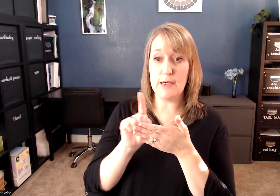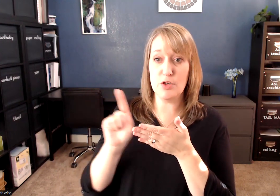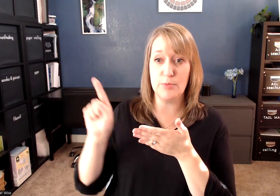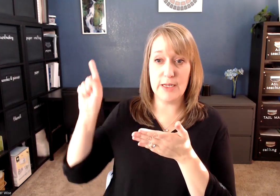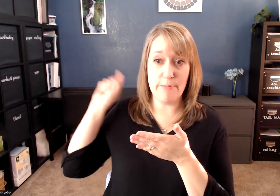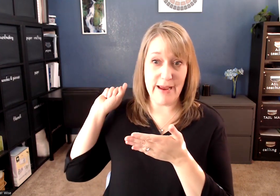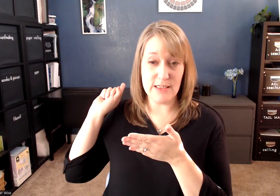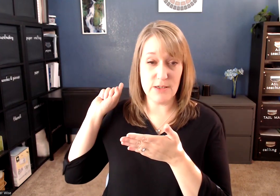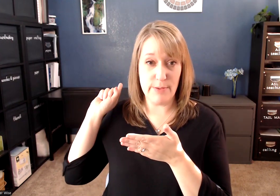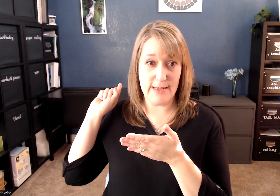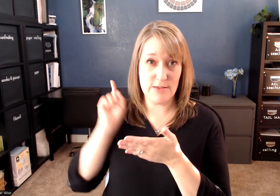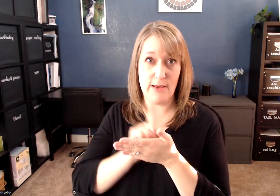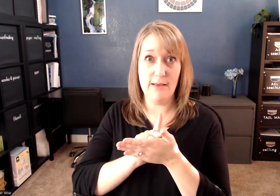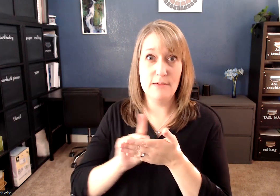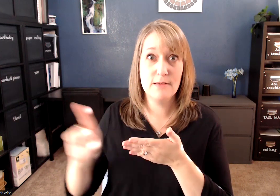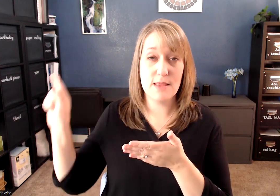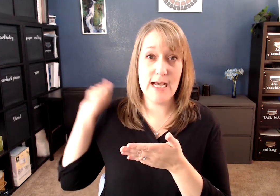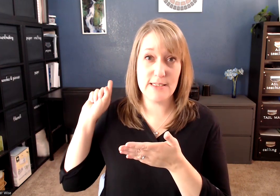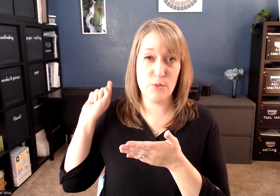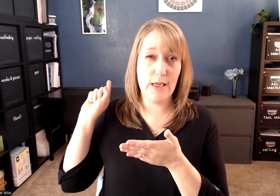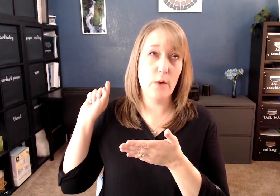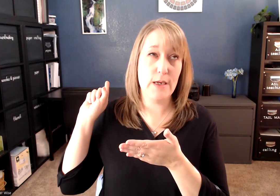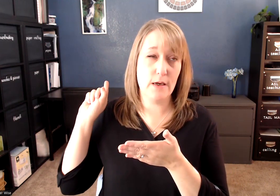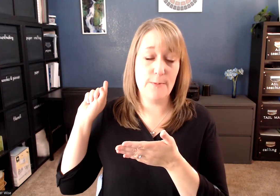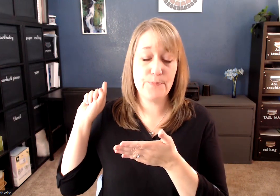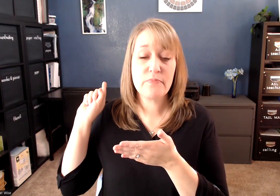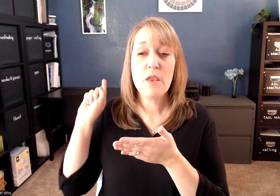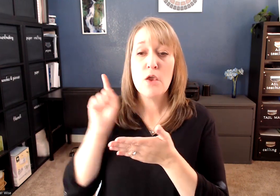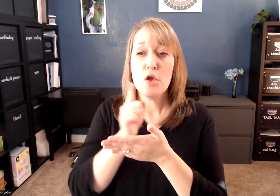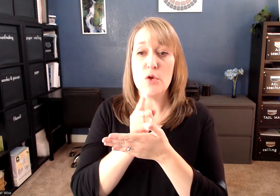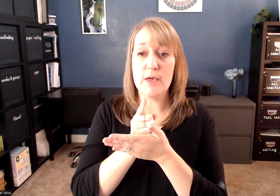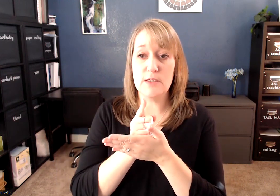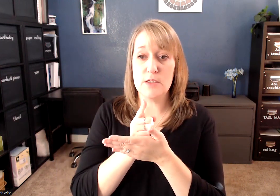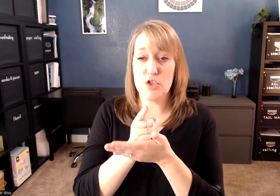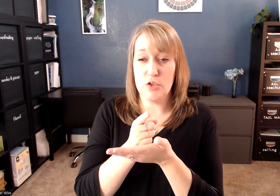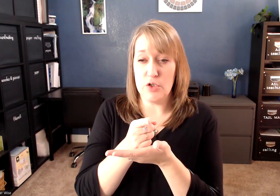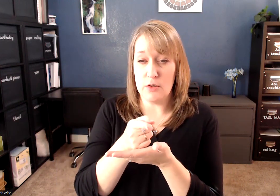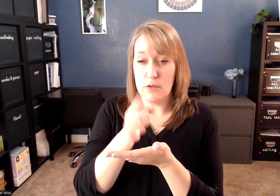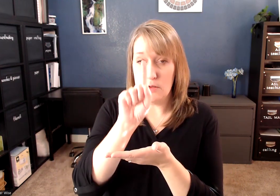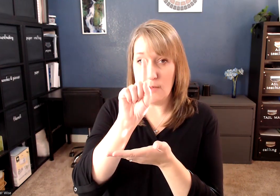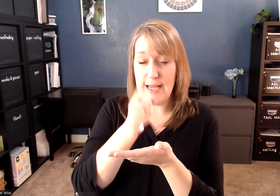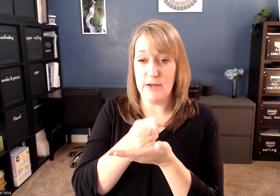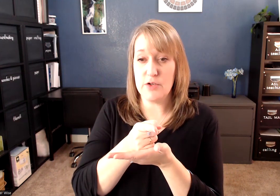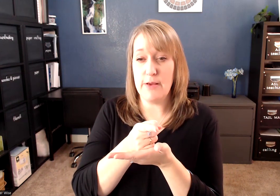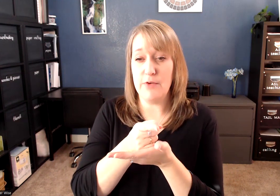and you're putting it back into the past, okay? Last week, a week ago. You can turn your dominant hand to have your